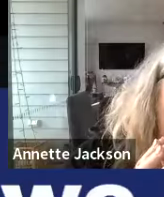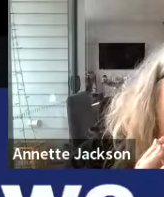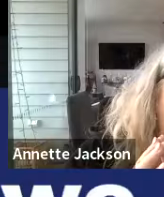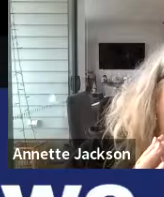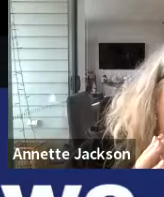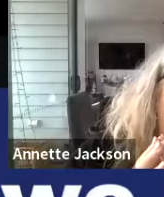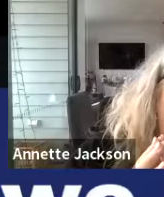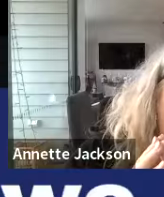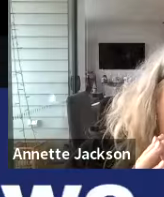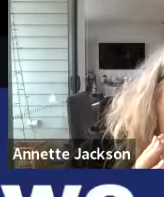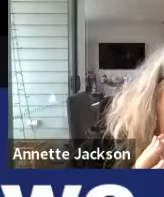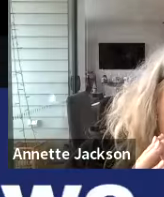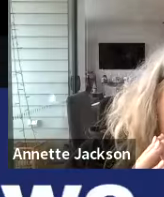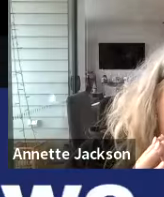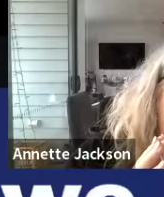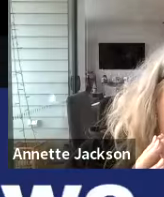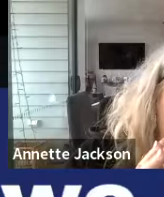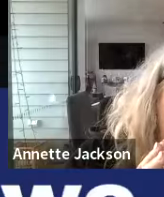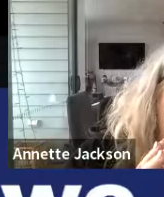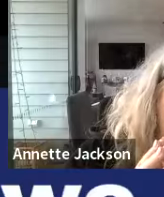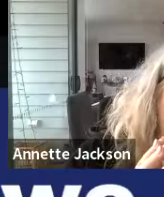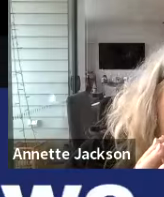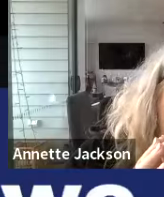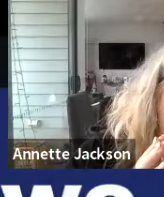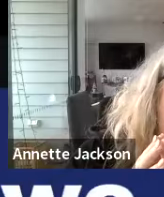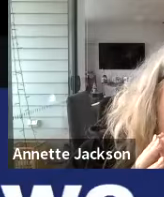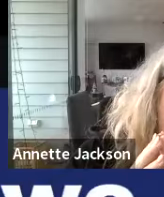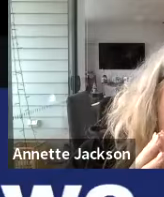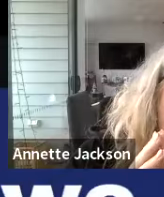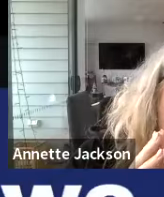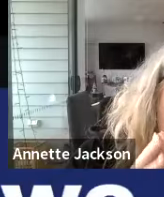because it will help us to know how to score some of the other